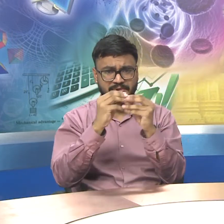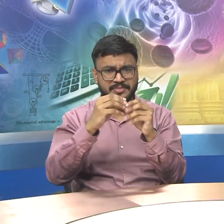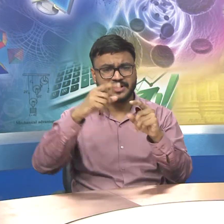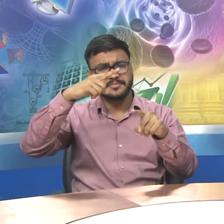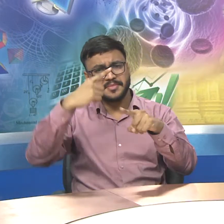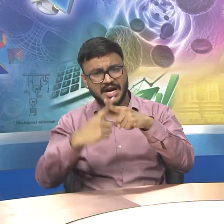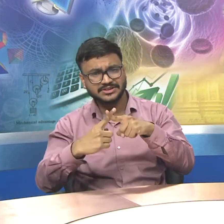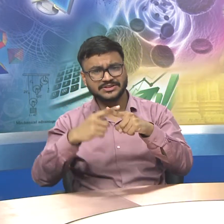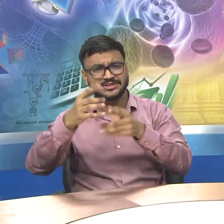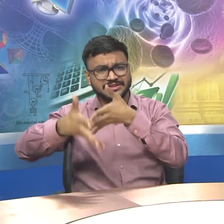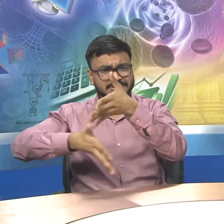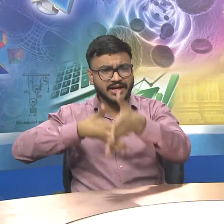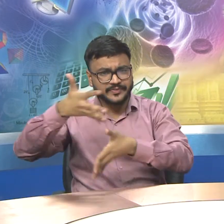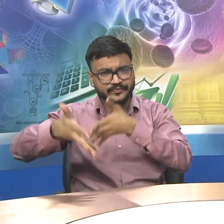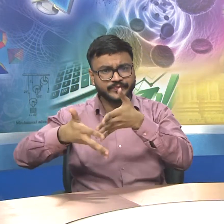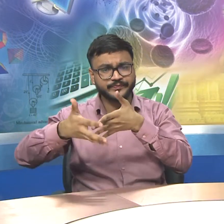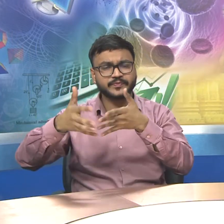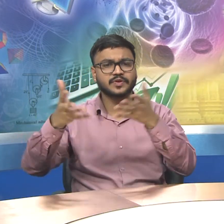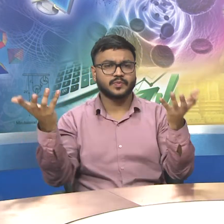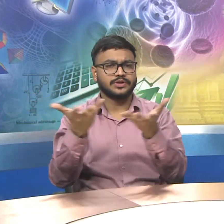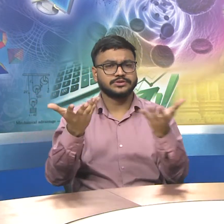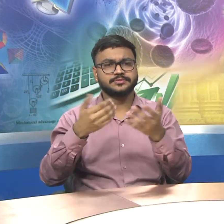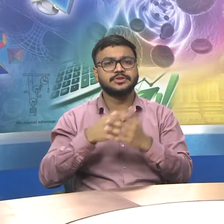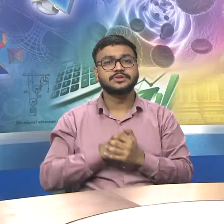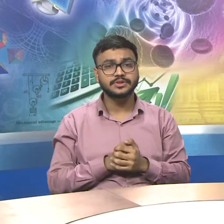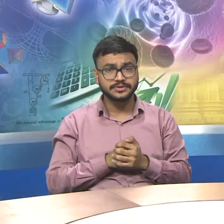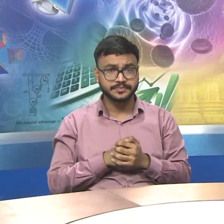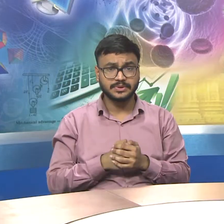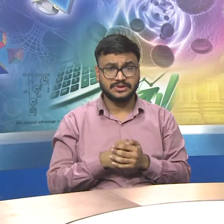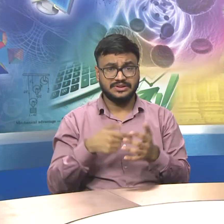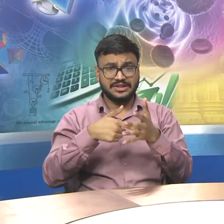Fourth, finger spell letter plus sign.